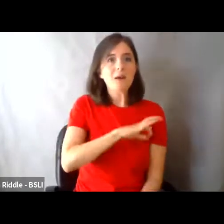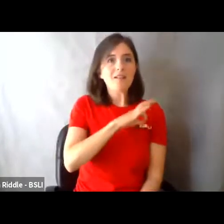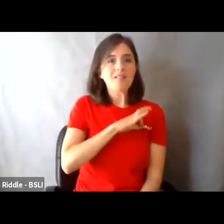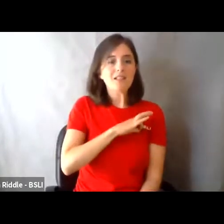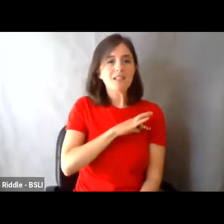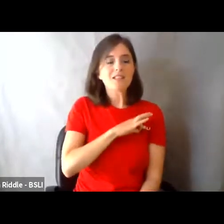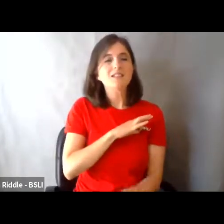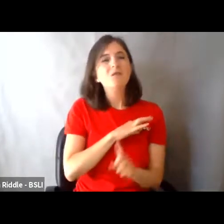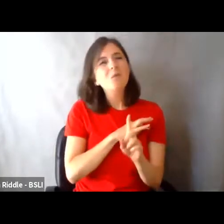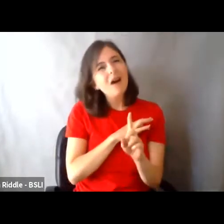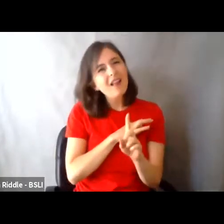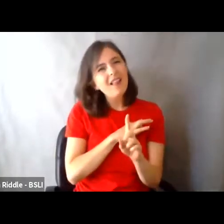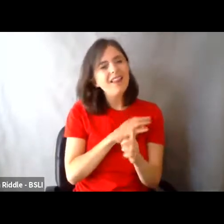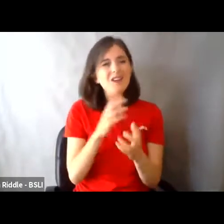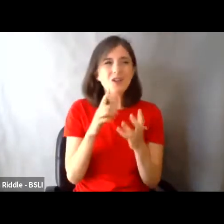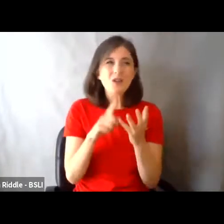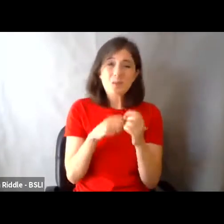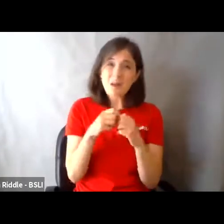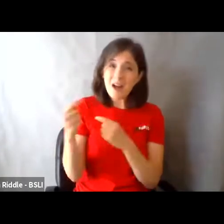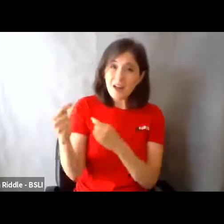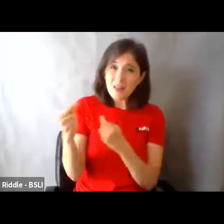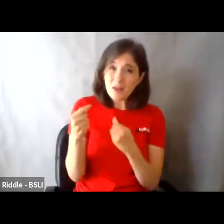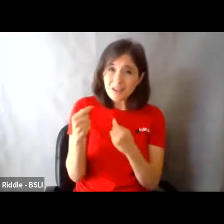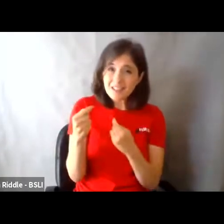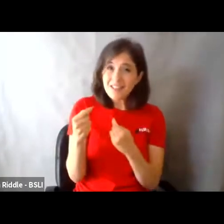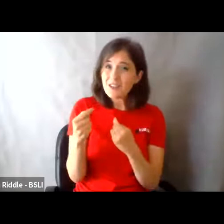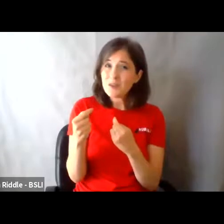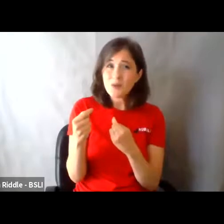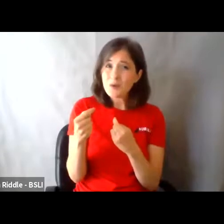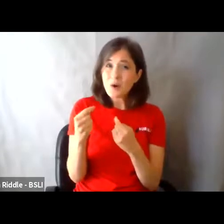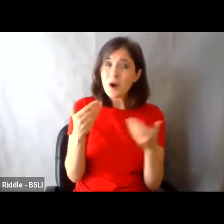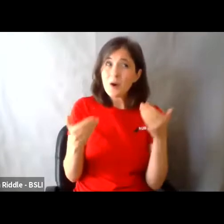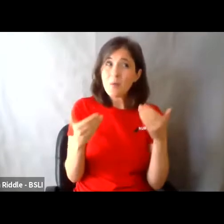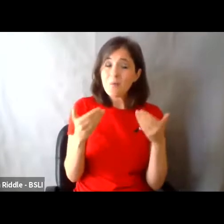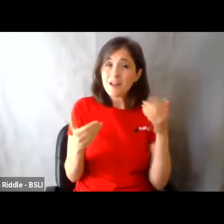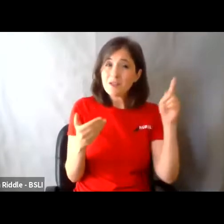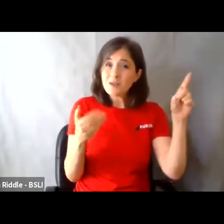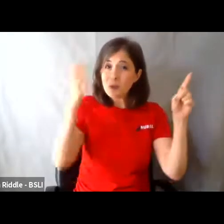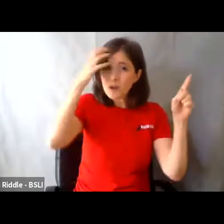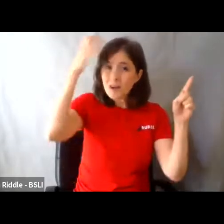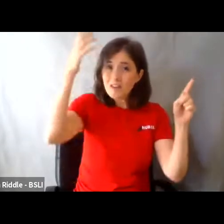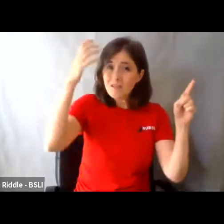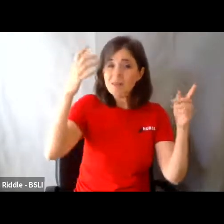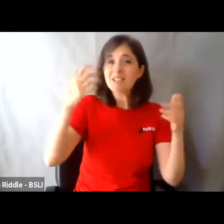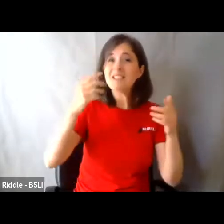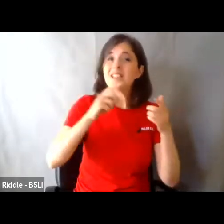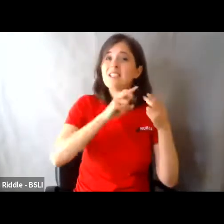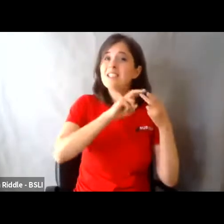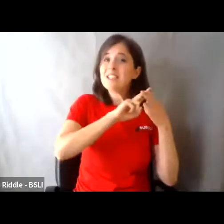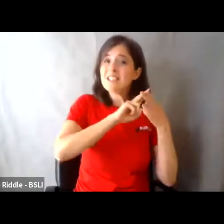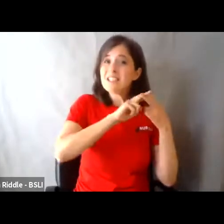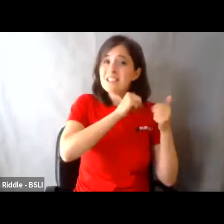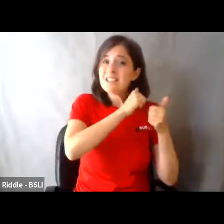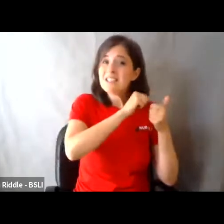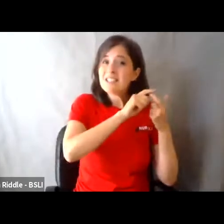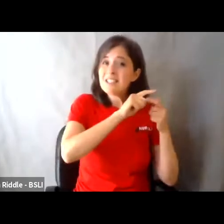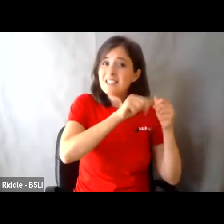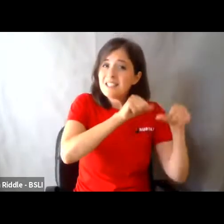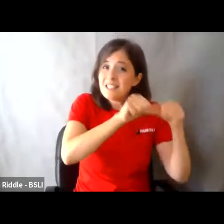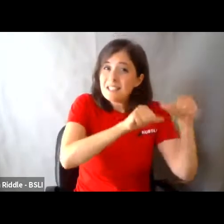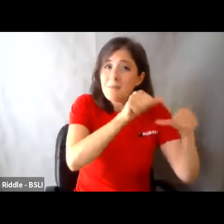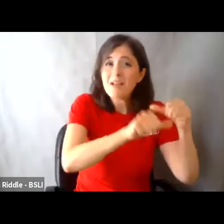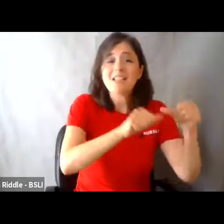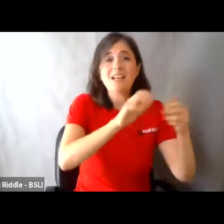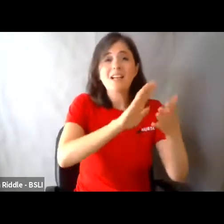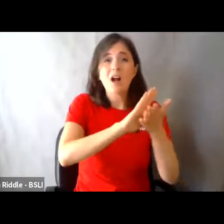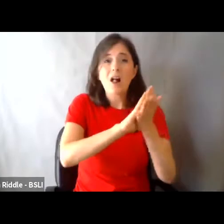mean, if we look at the systematic dismantling of the NHS that's been going on for years, the fact that even now